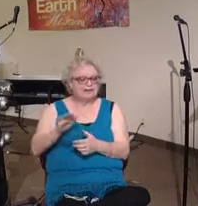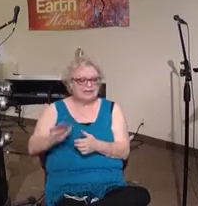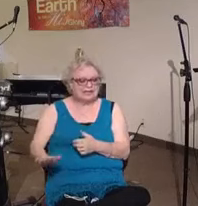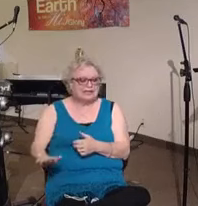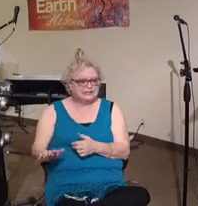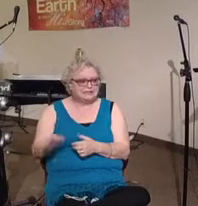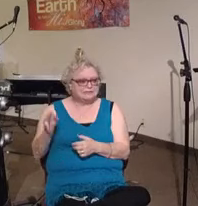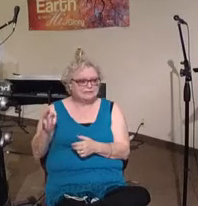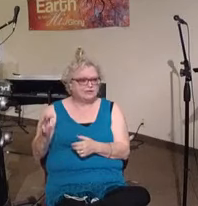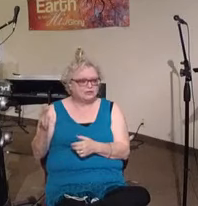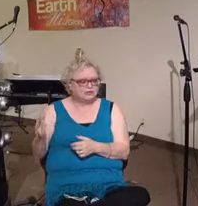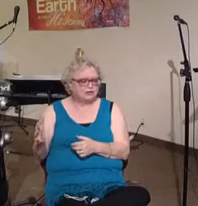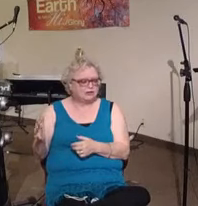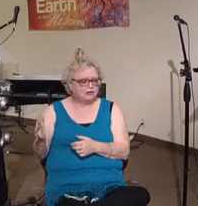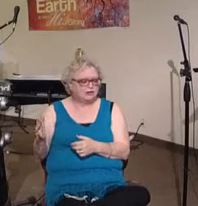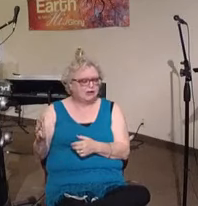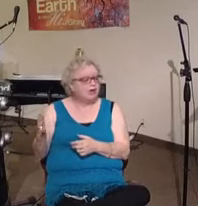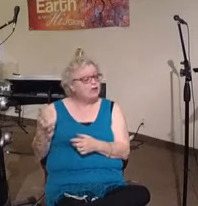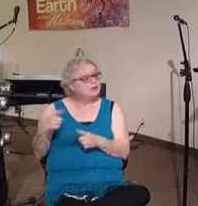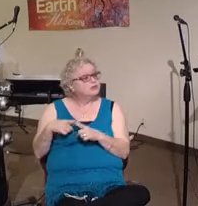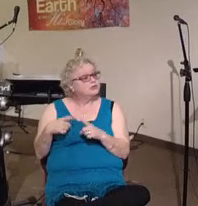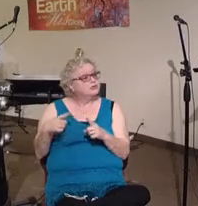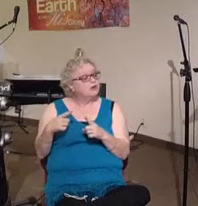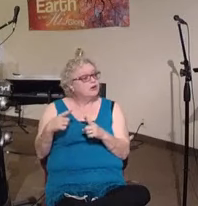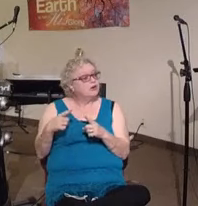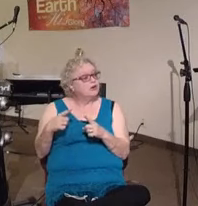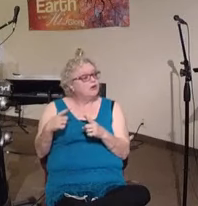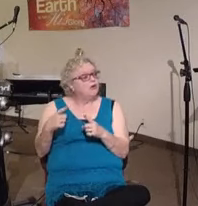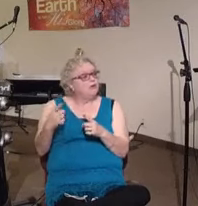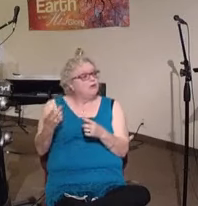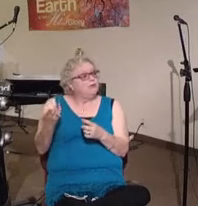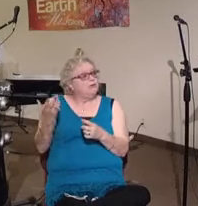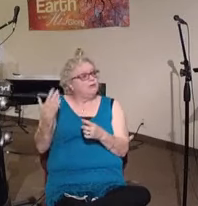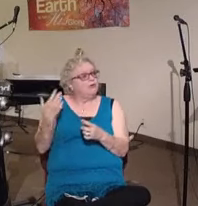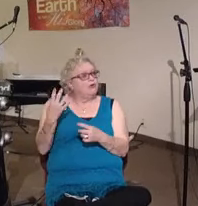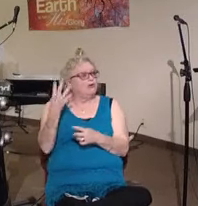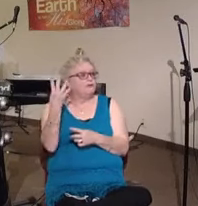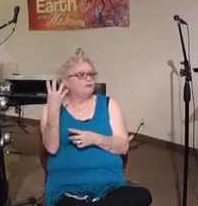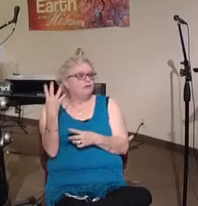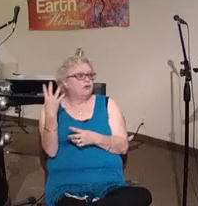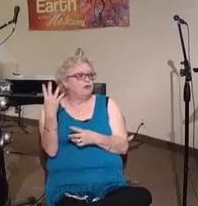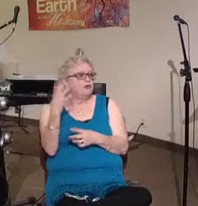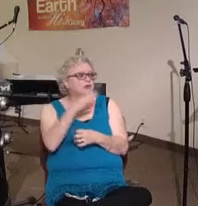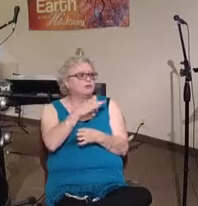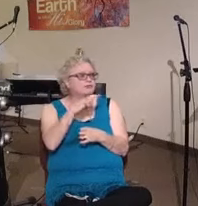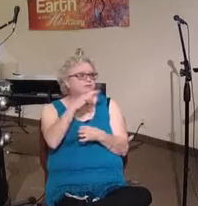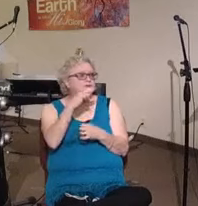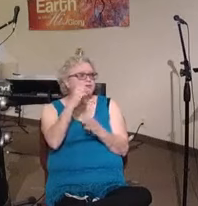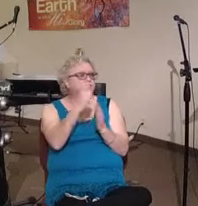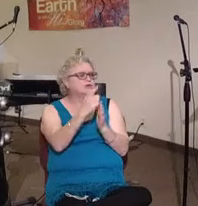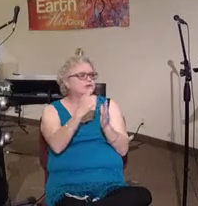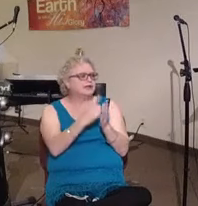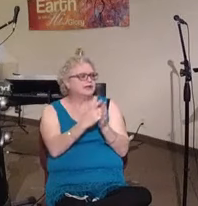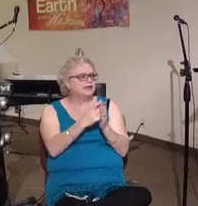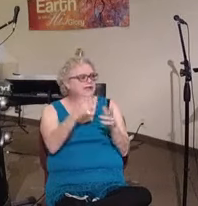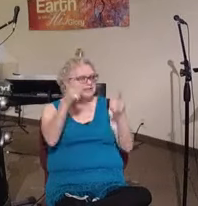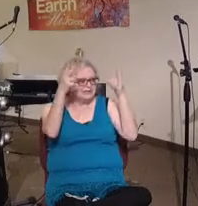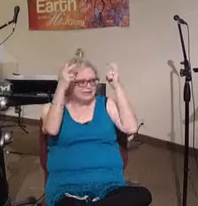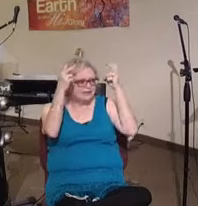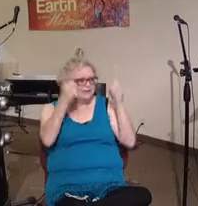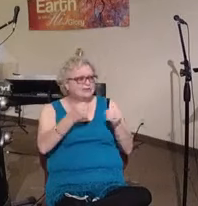evangelism. So, rather than the four spiritual laws, Satan wants to give you the